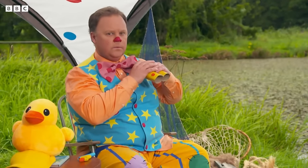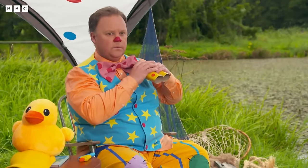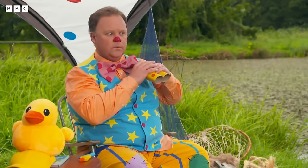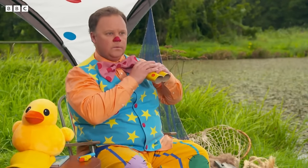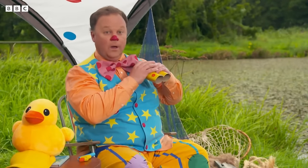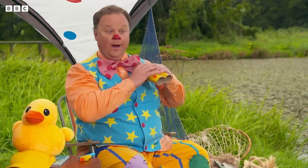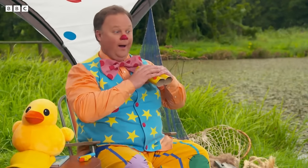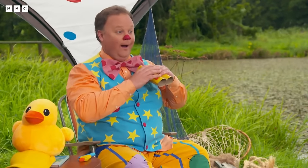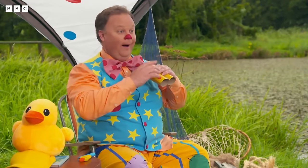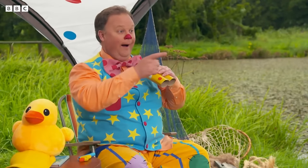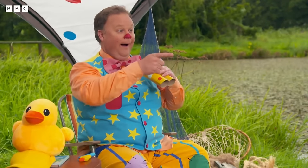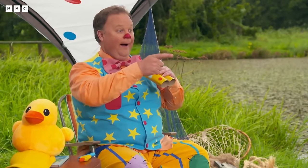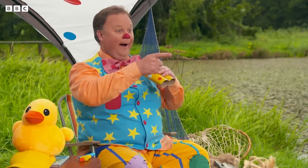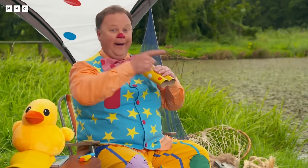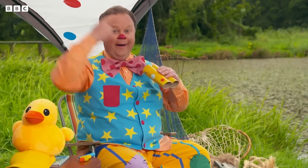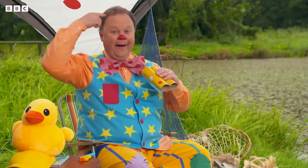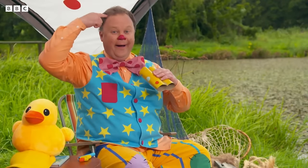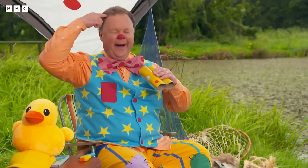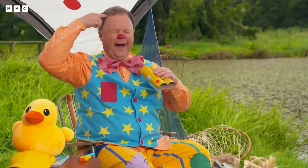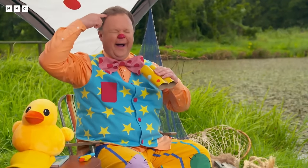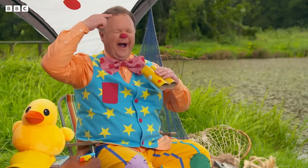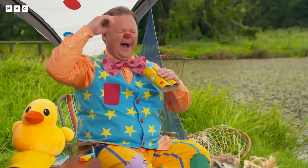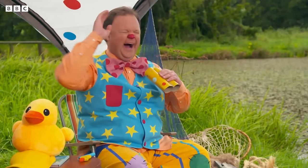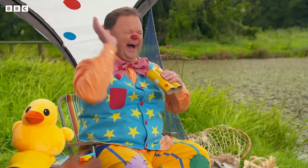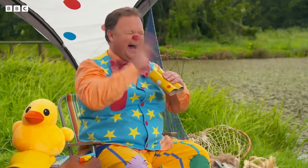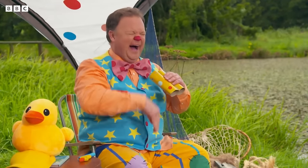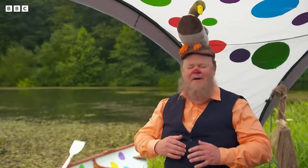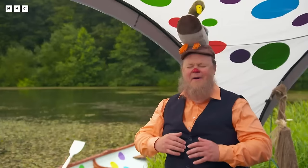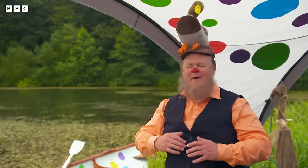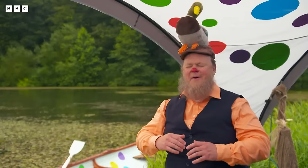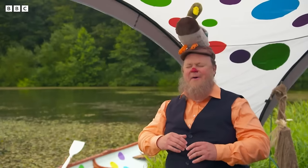that my duck hat was a real duck.